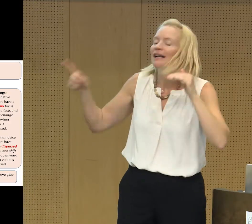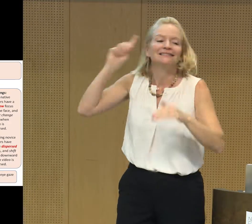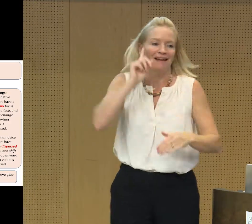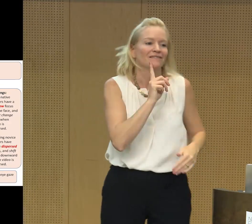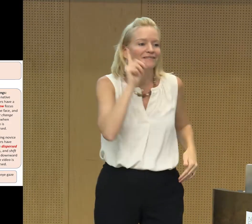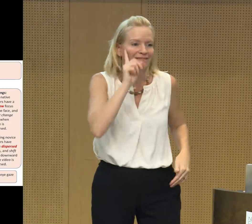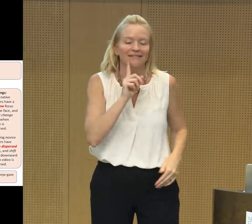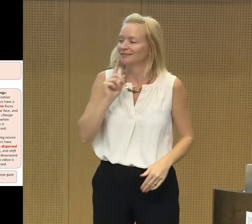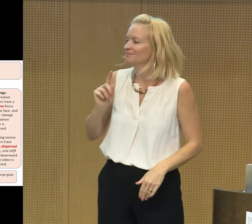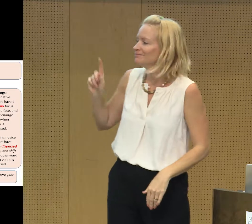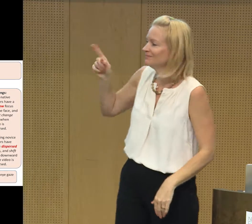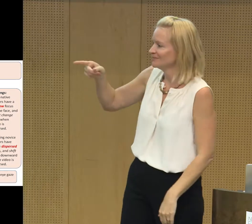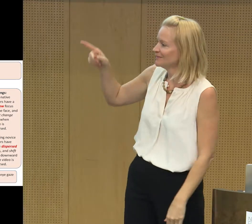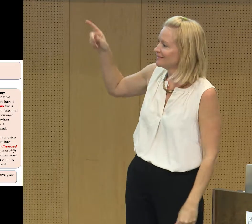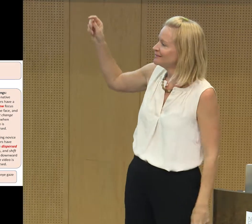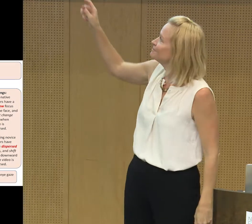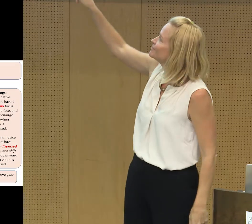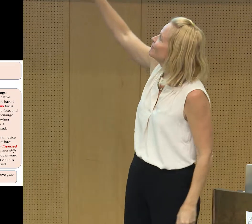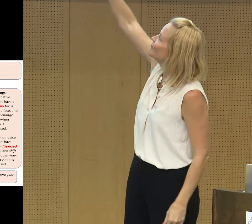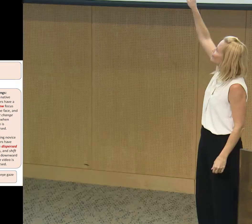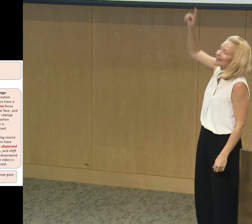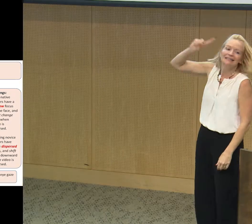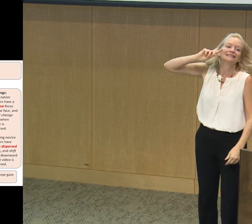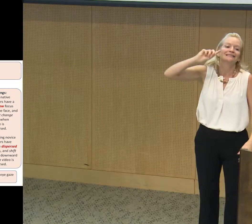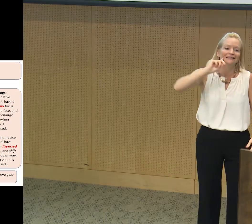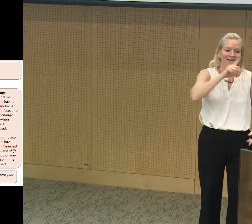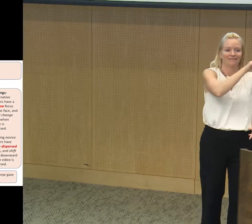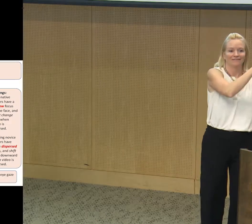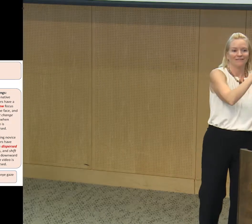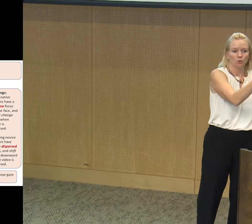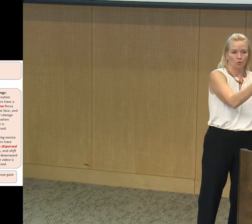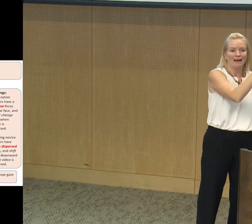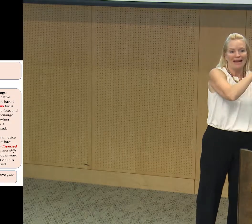Are they deaf or hearing? So the native signers are deaf.